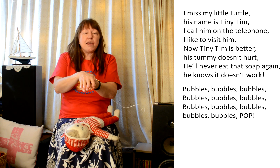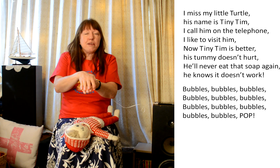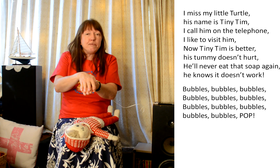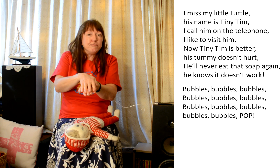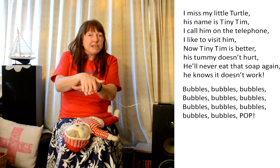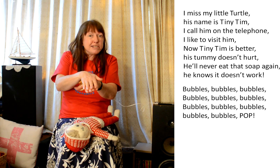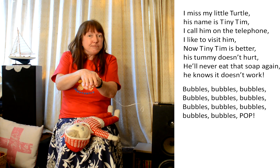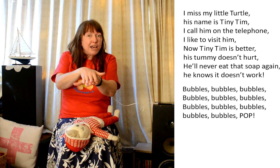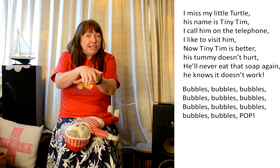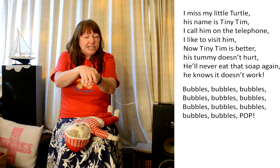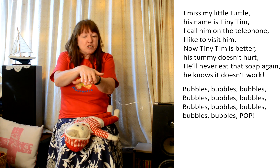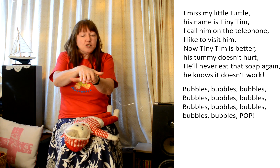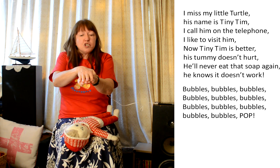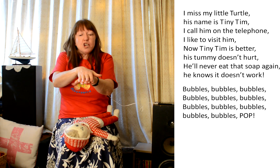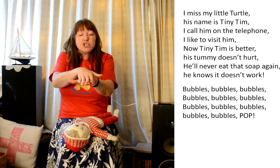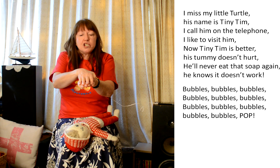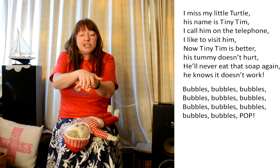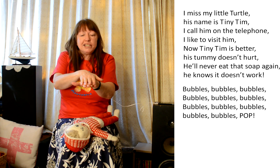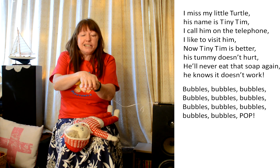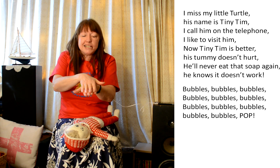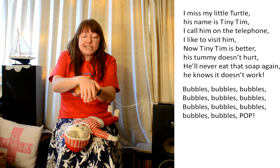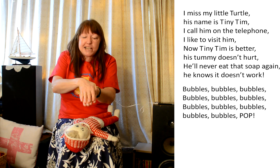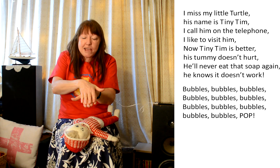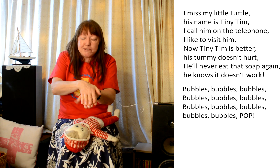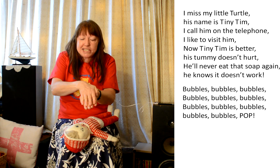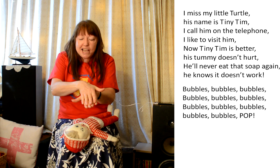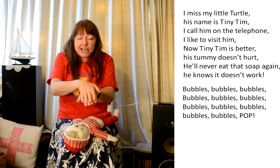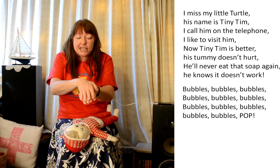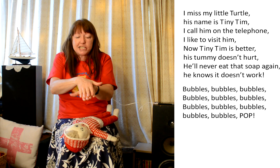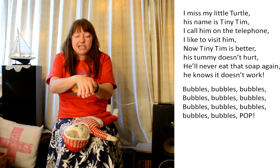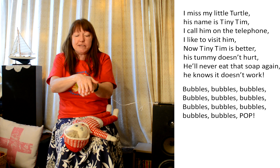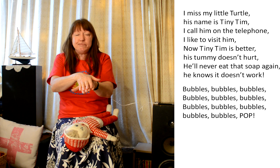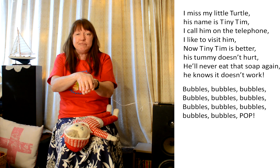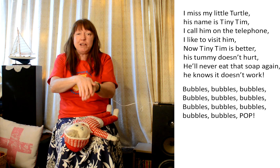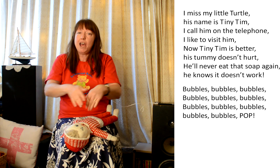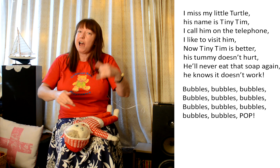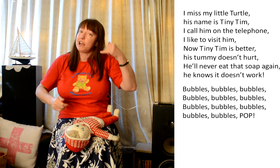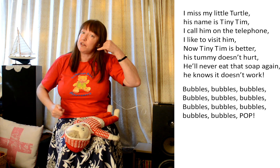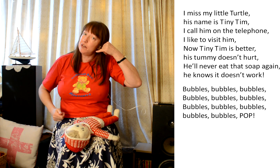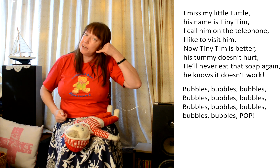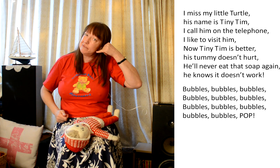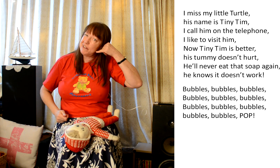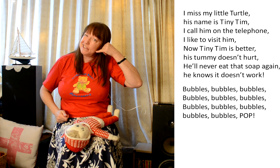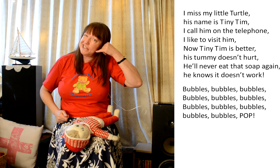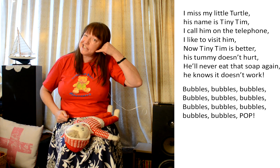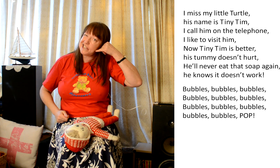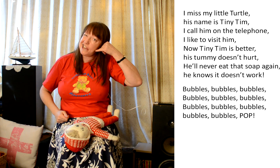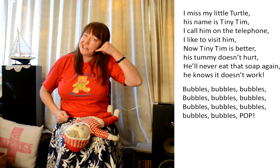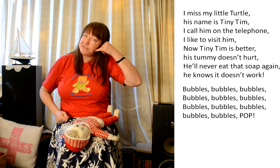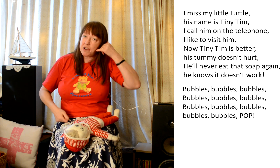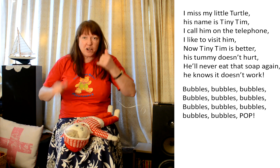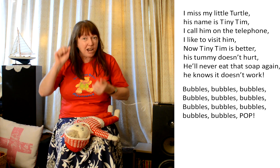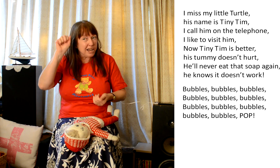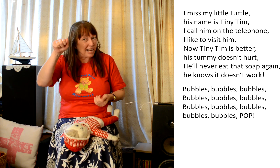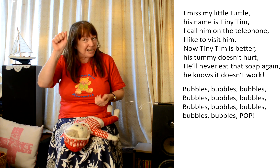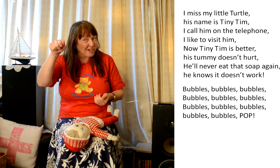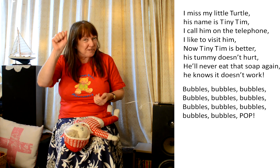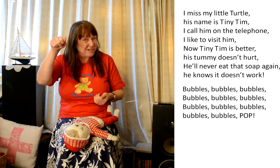I miss my little turtle, his name is Tiny Tim. I call him on the telephone, I like to